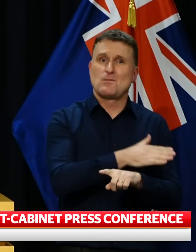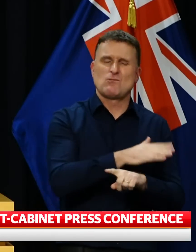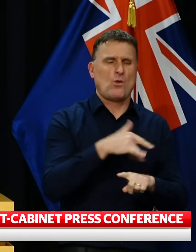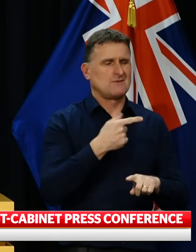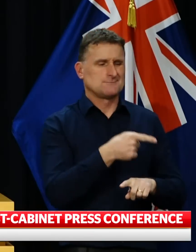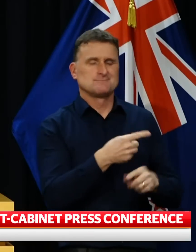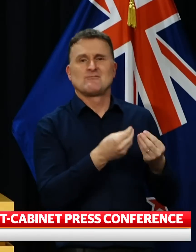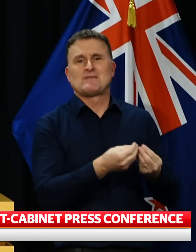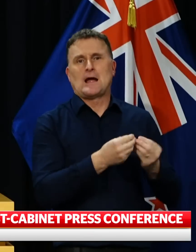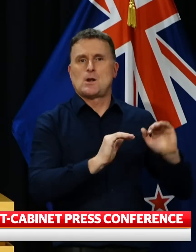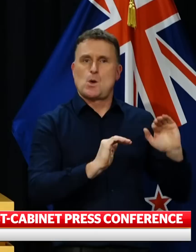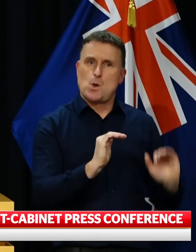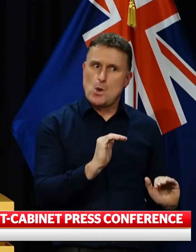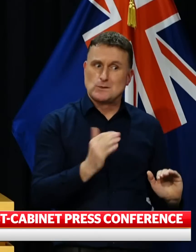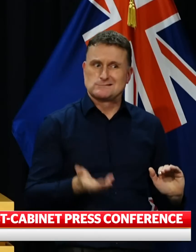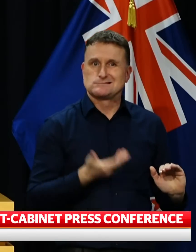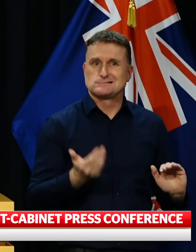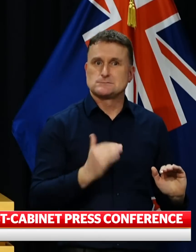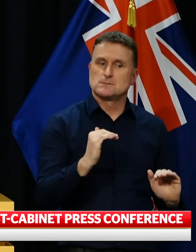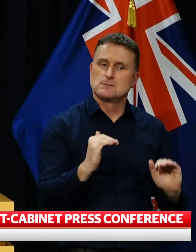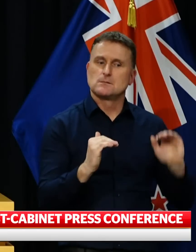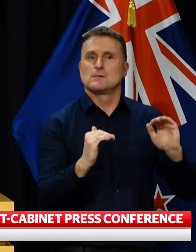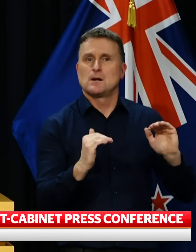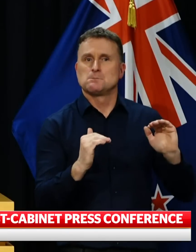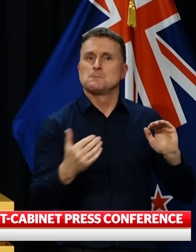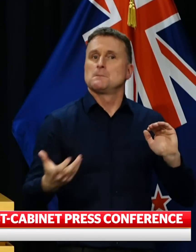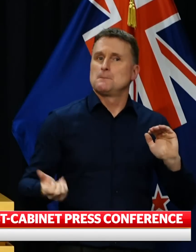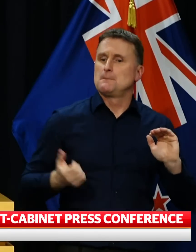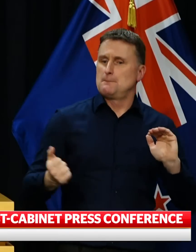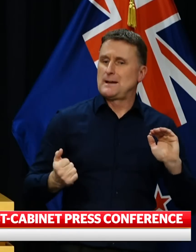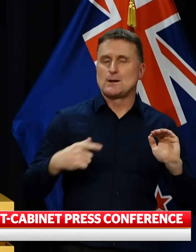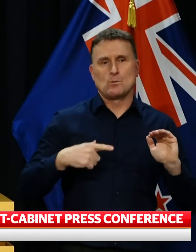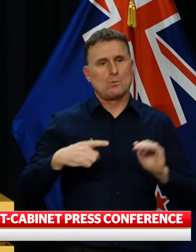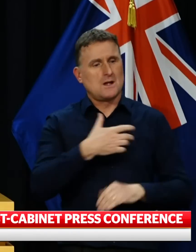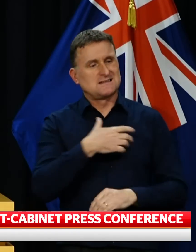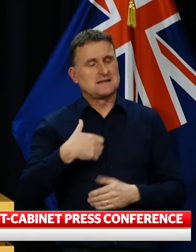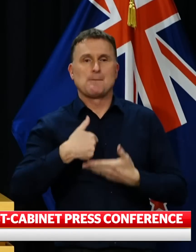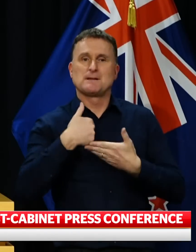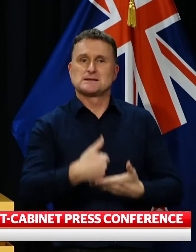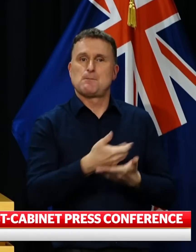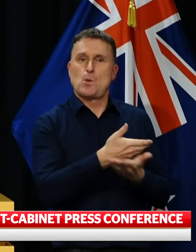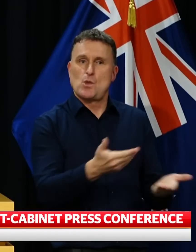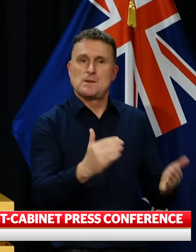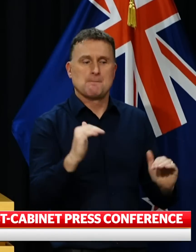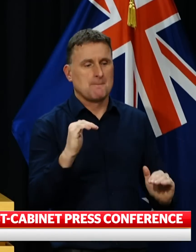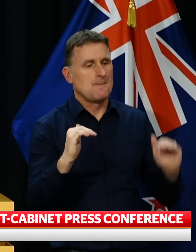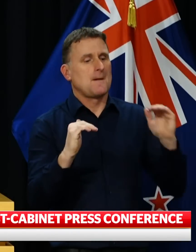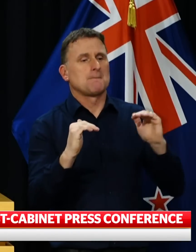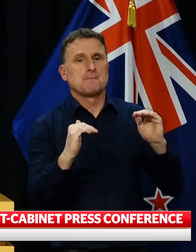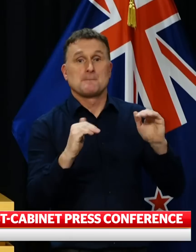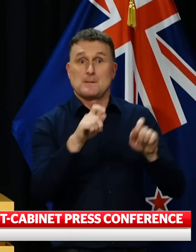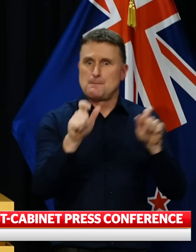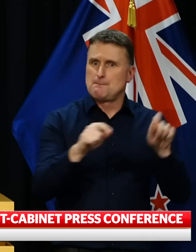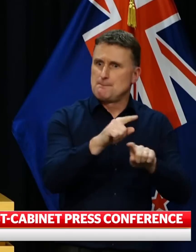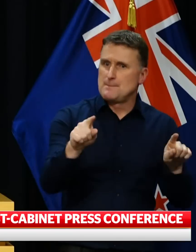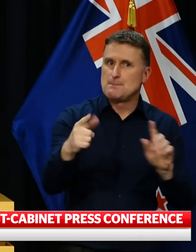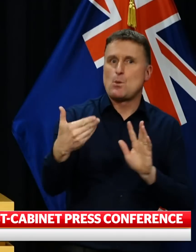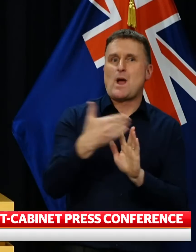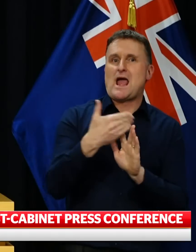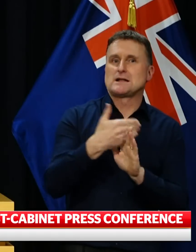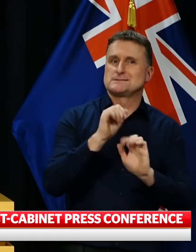undervalued, and all of them are better off because of this government's commitment to investing in public services and in the people who deliver